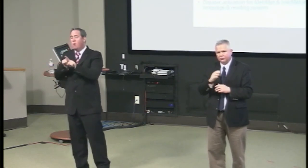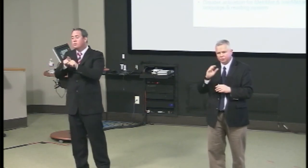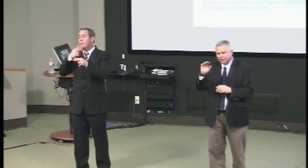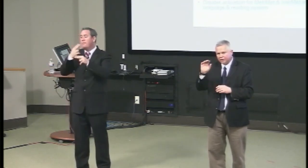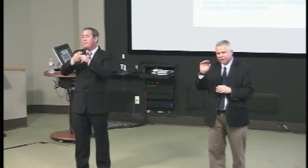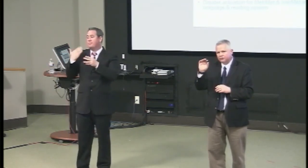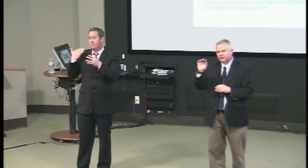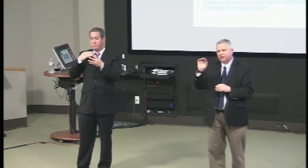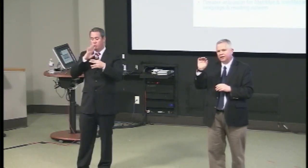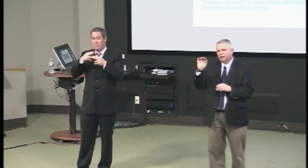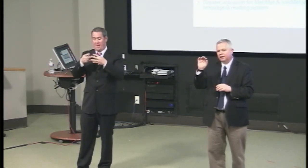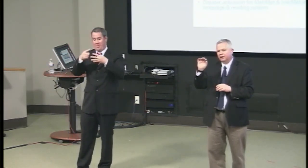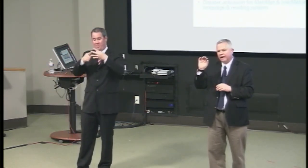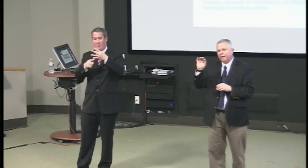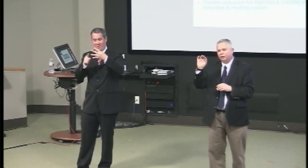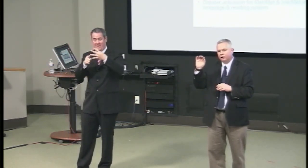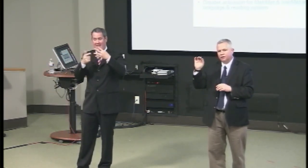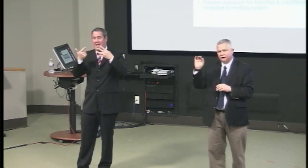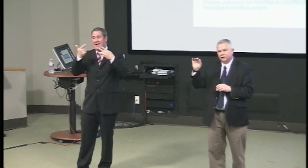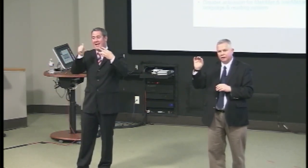Dr. Grigorenko is particularly interested in